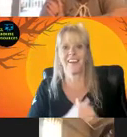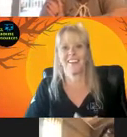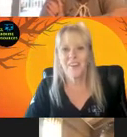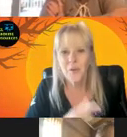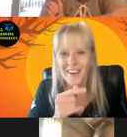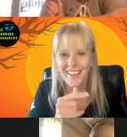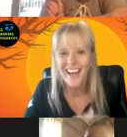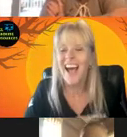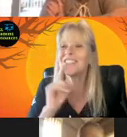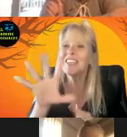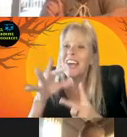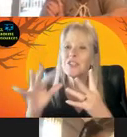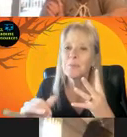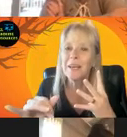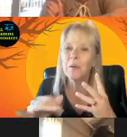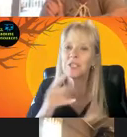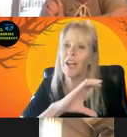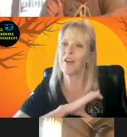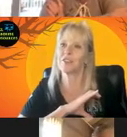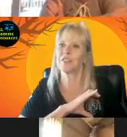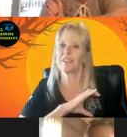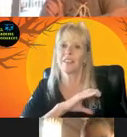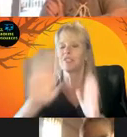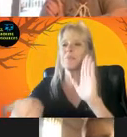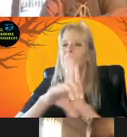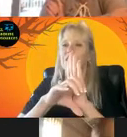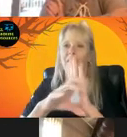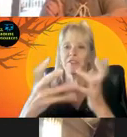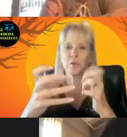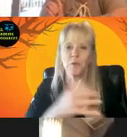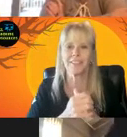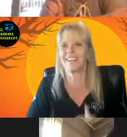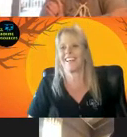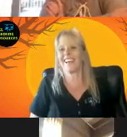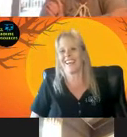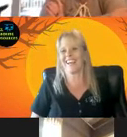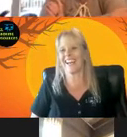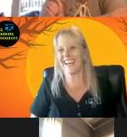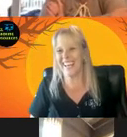Yay. Who won? I should have had you pick which character you wanted.